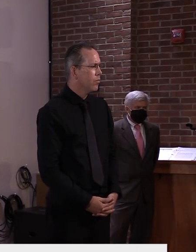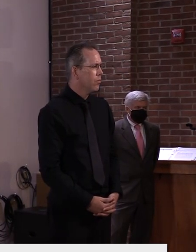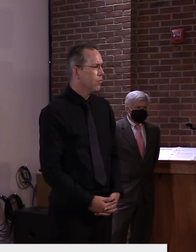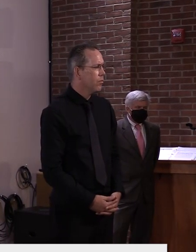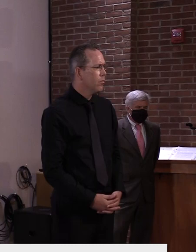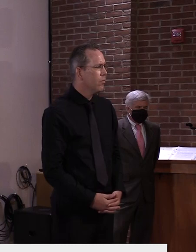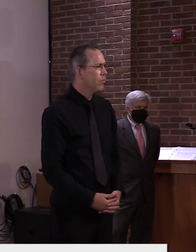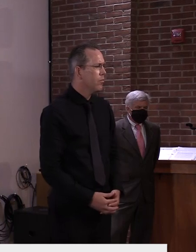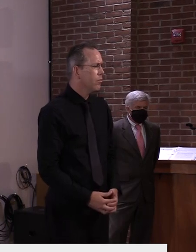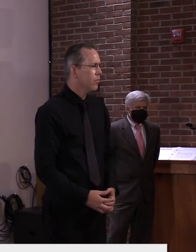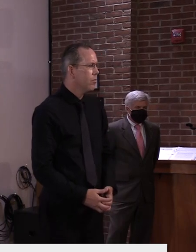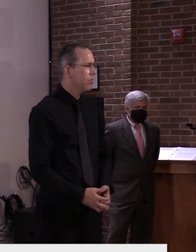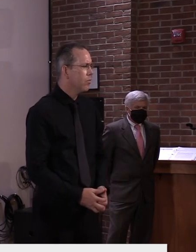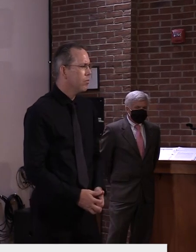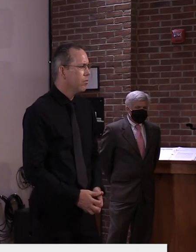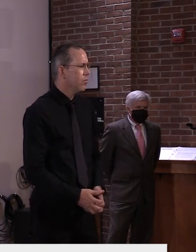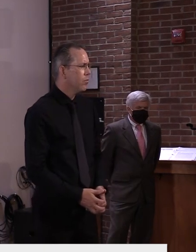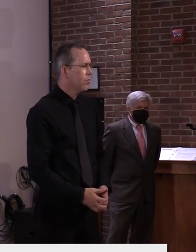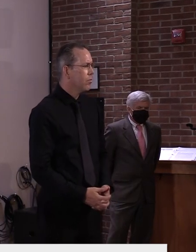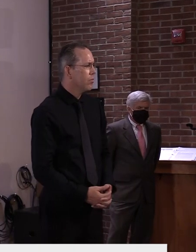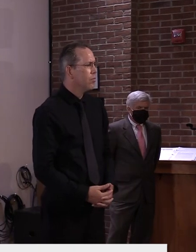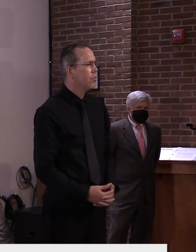that $600